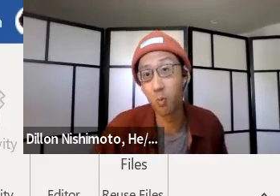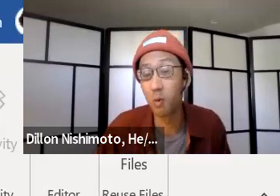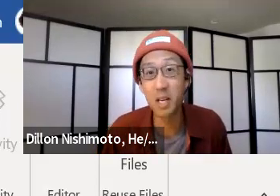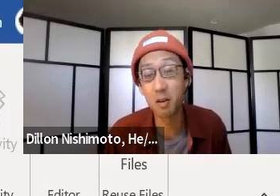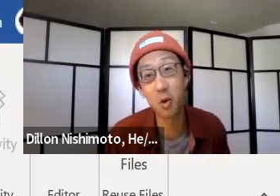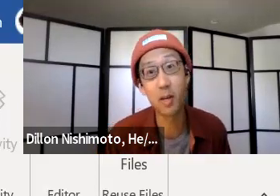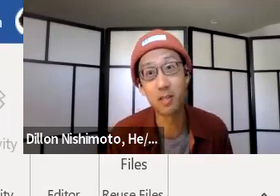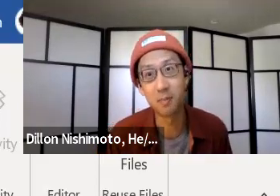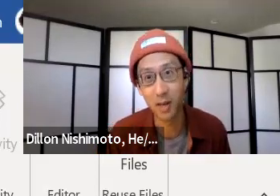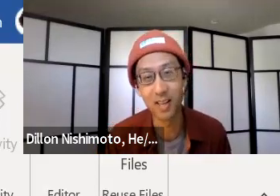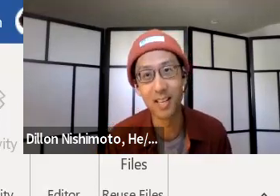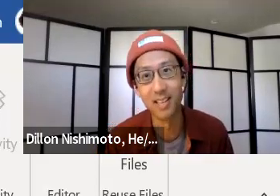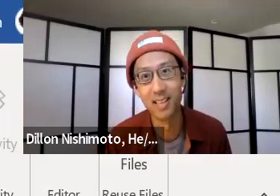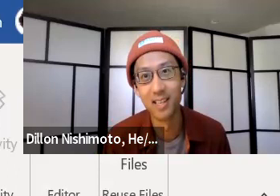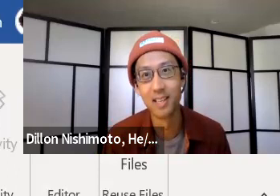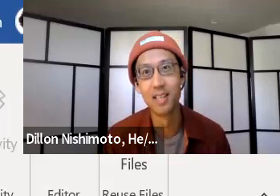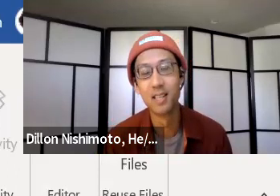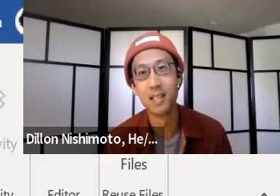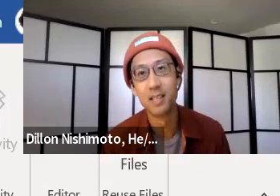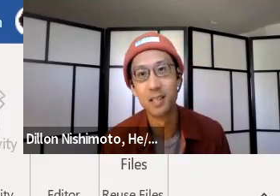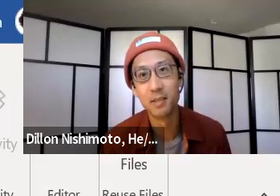or why not always bring that in?